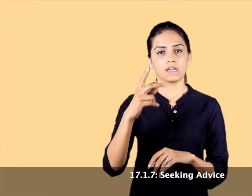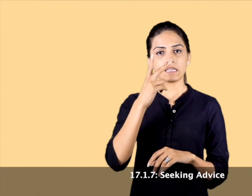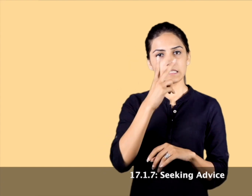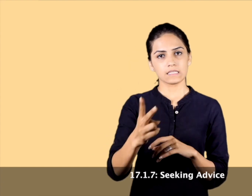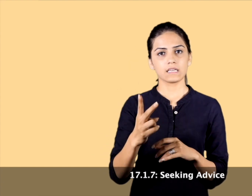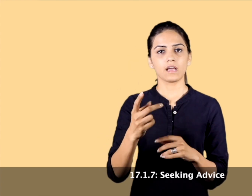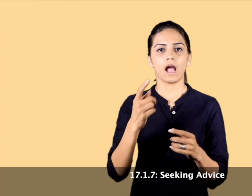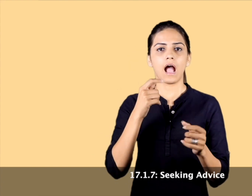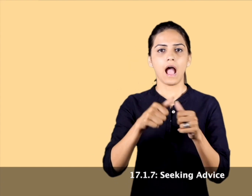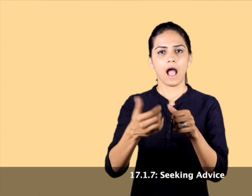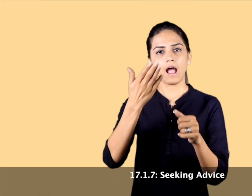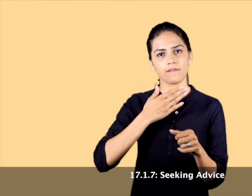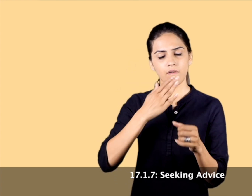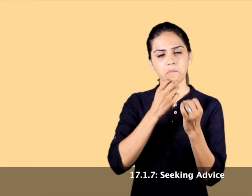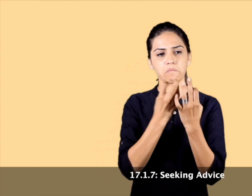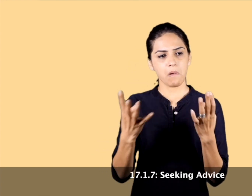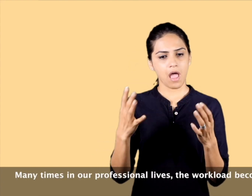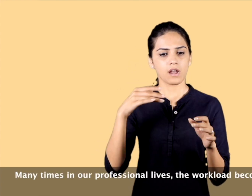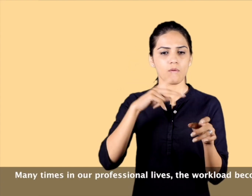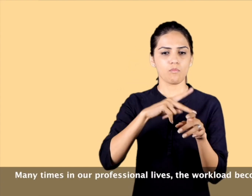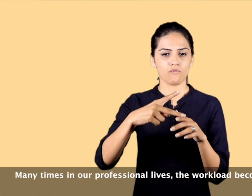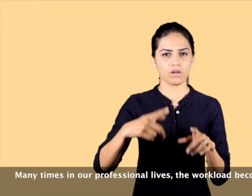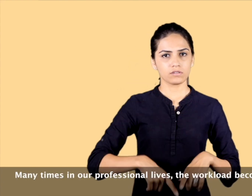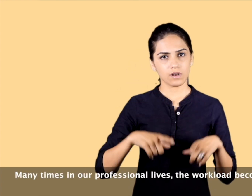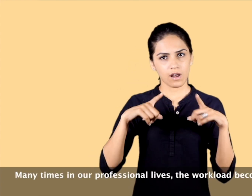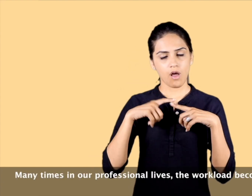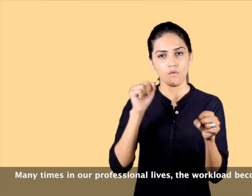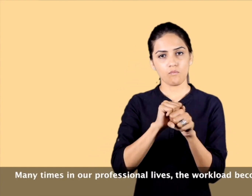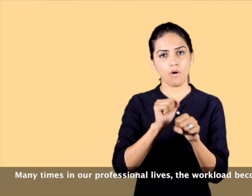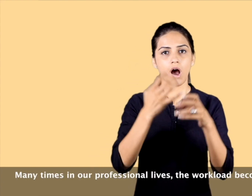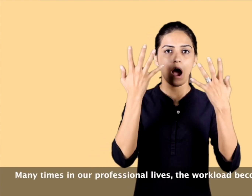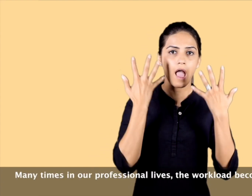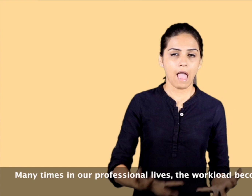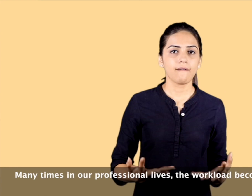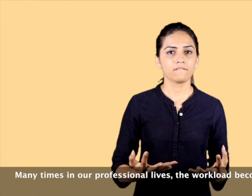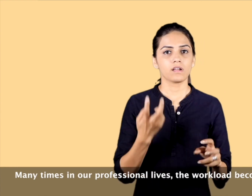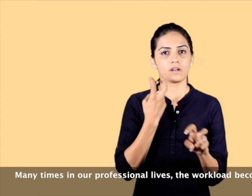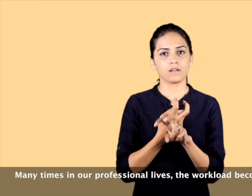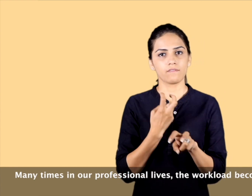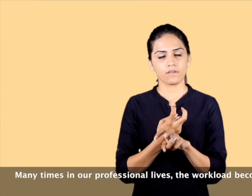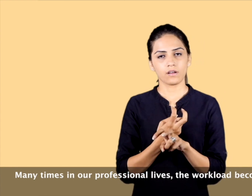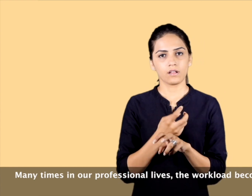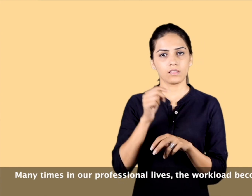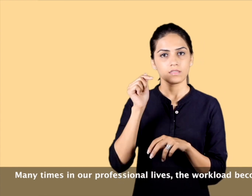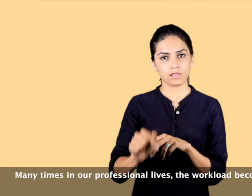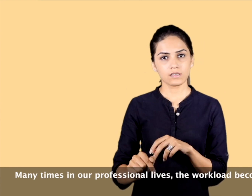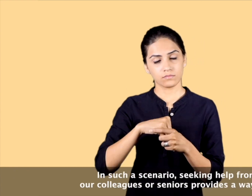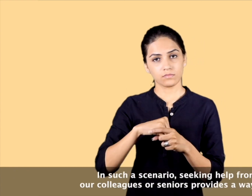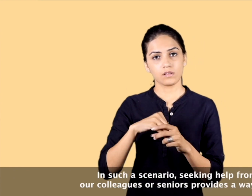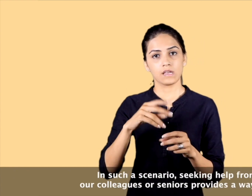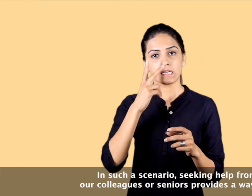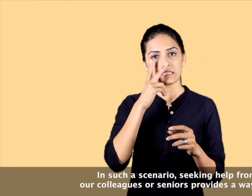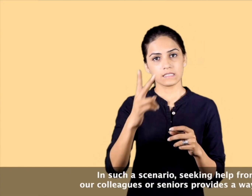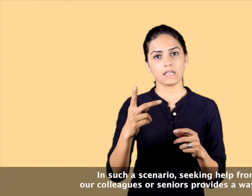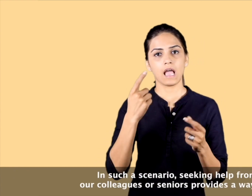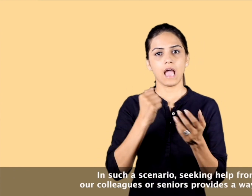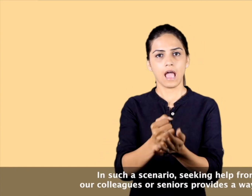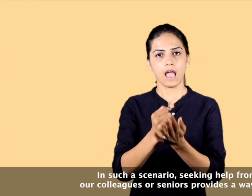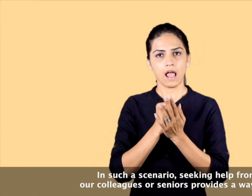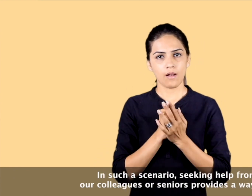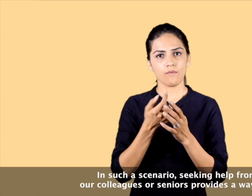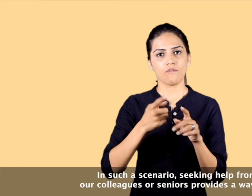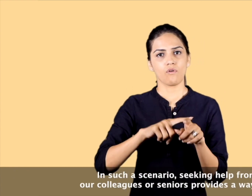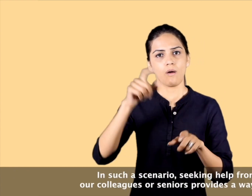17.1.7. Seeking advice. Many times in our professional lives, the workload becomes unmanageable. In such a